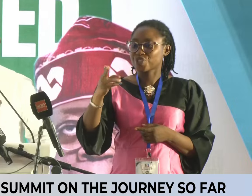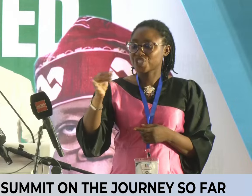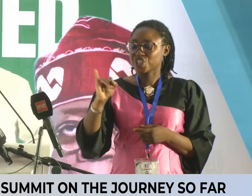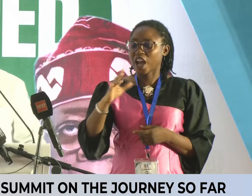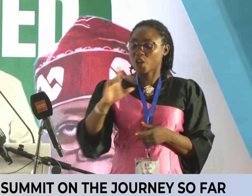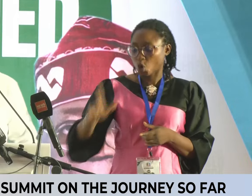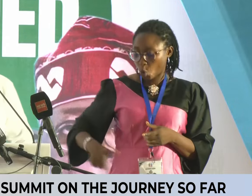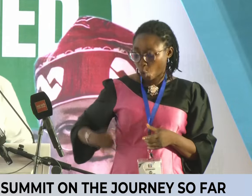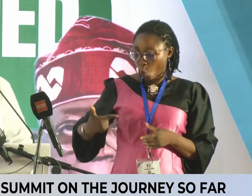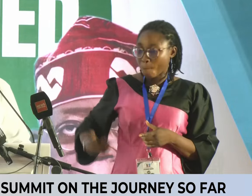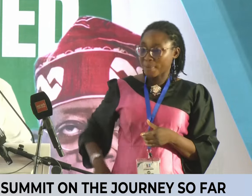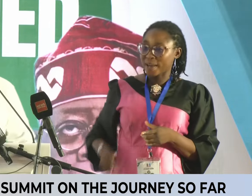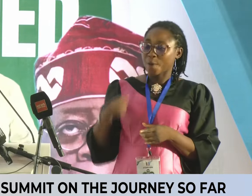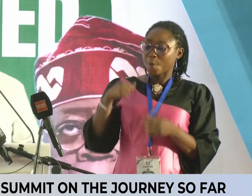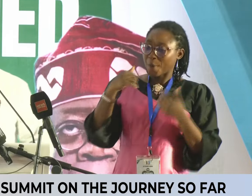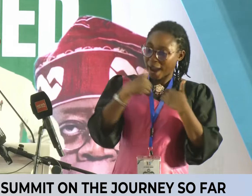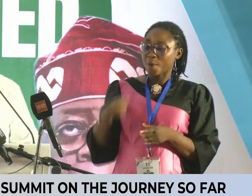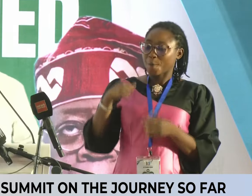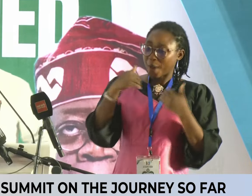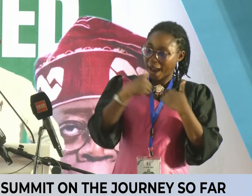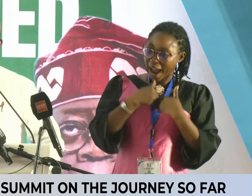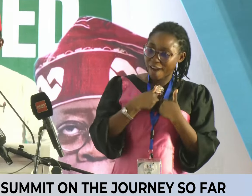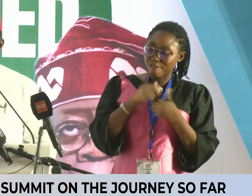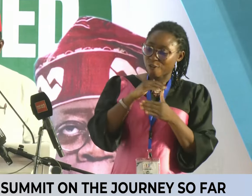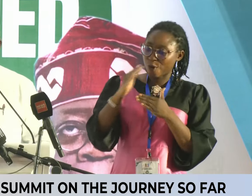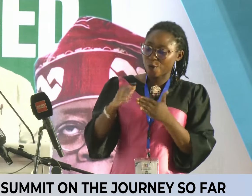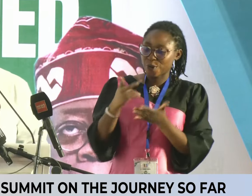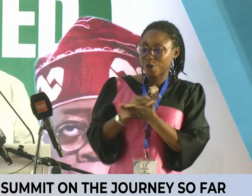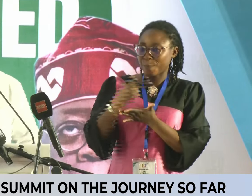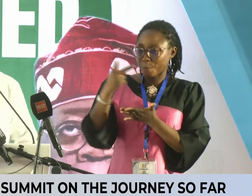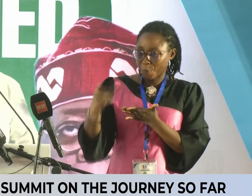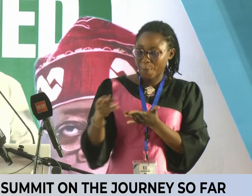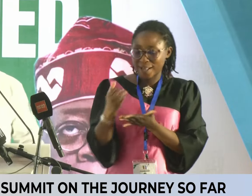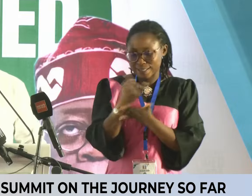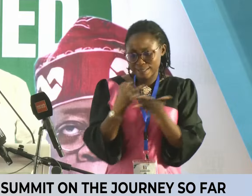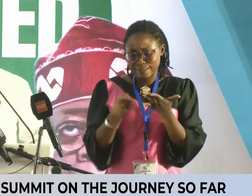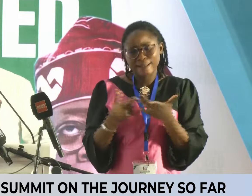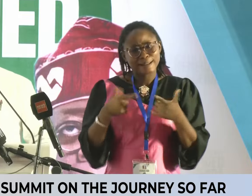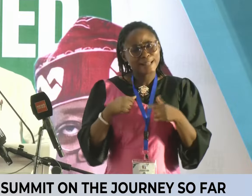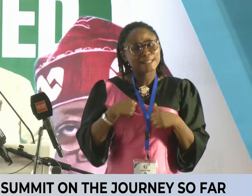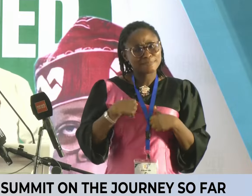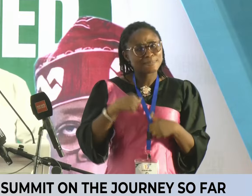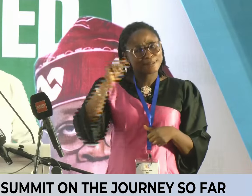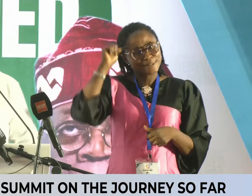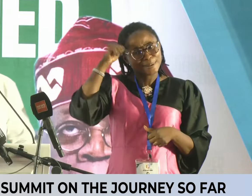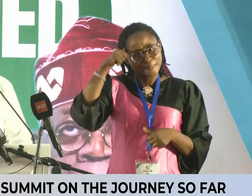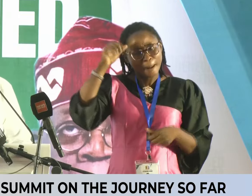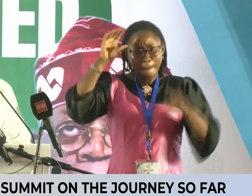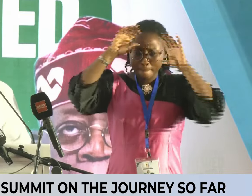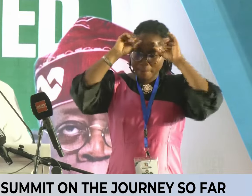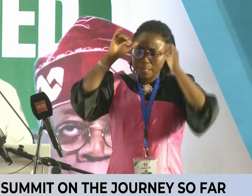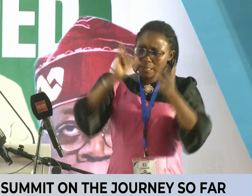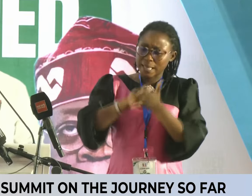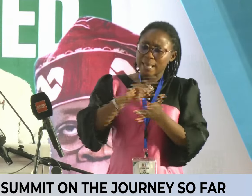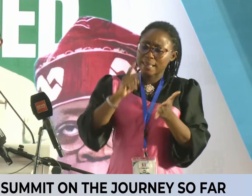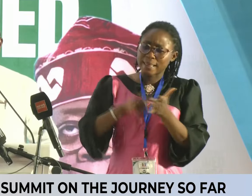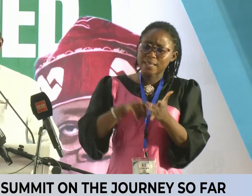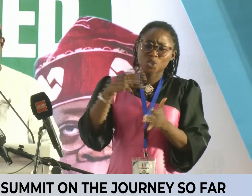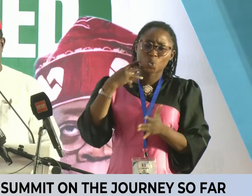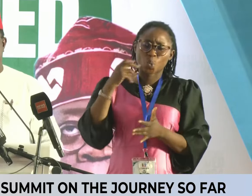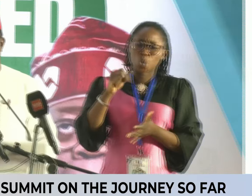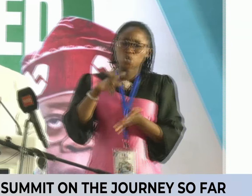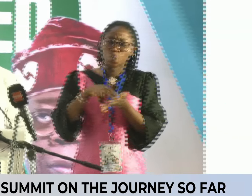concluding the procurement, the design and procurement. And let me remind Mr. President that this was